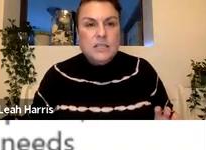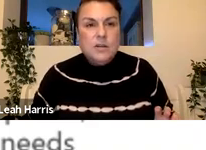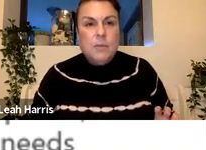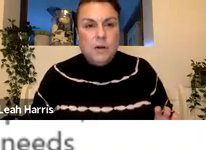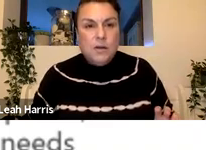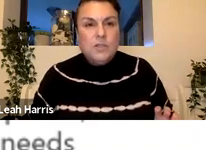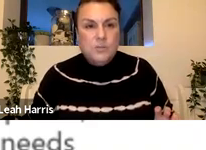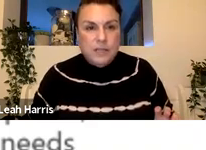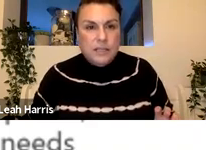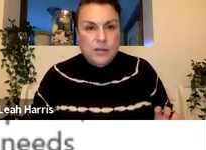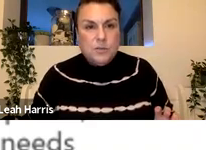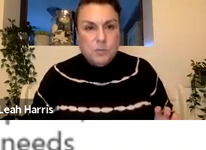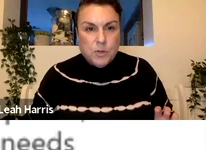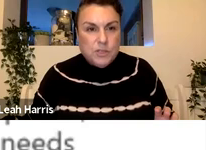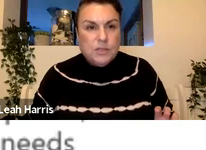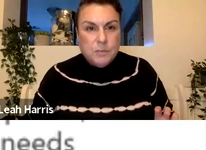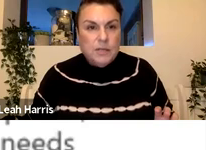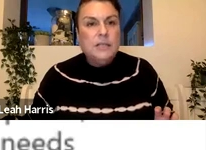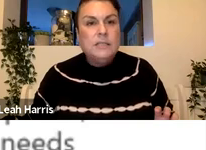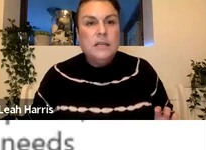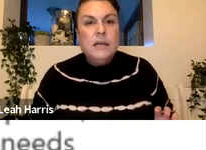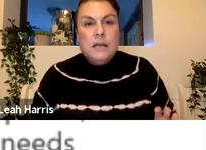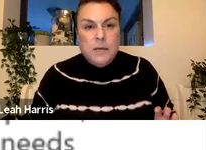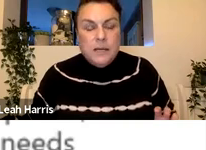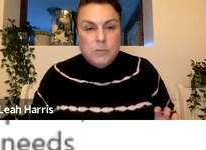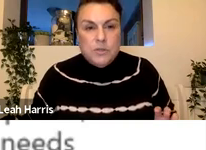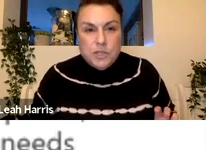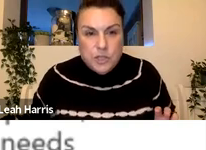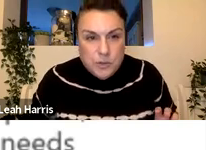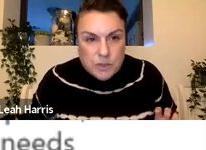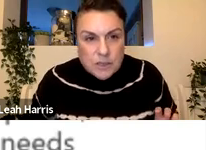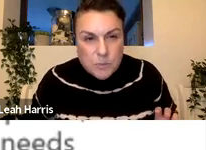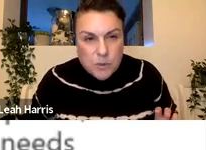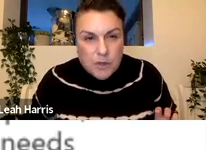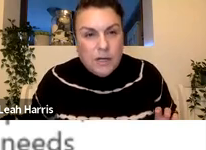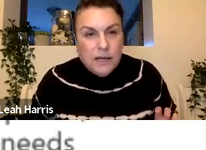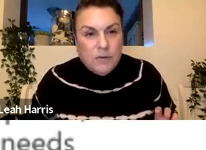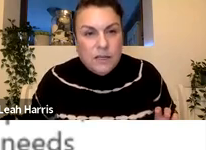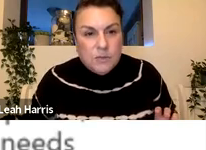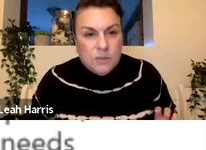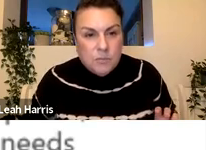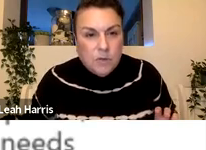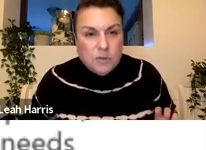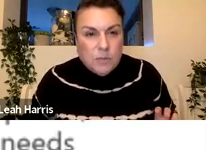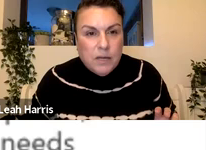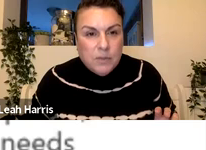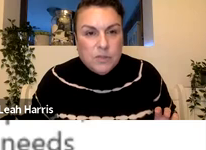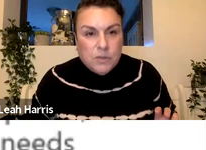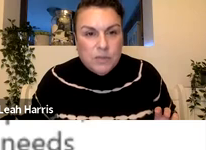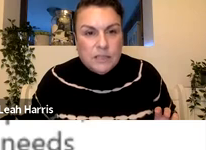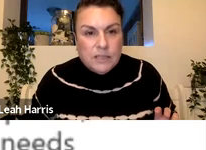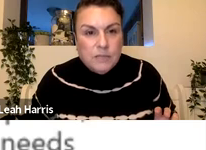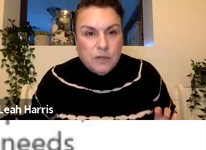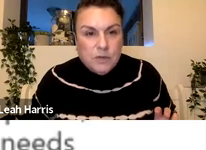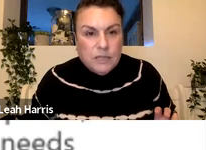it says here among all survey takers with personal experience being able to choose a support and advocate was the most popular